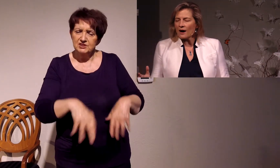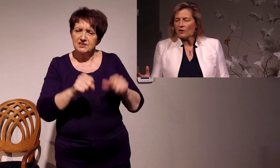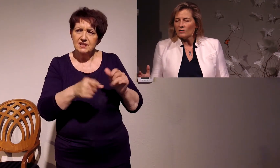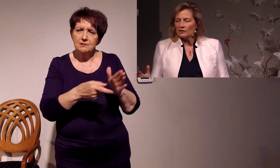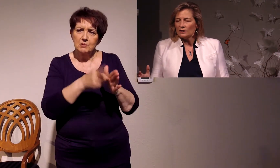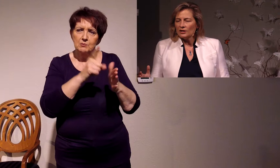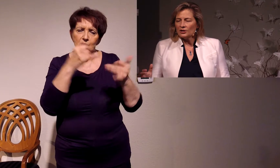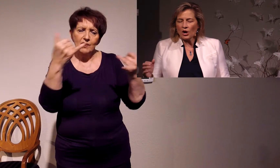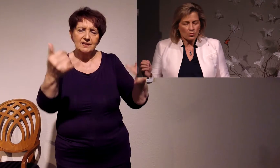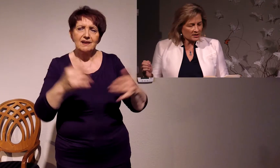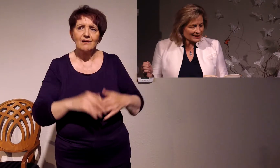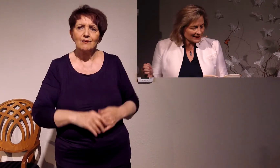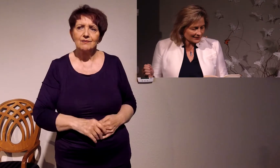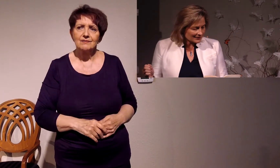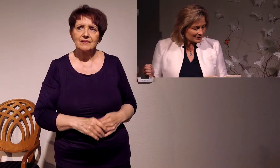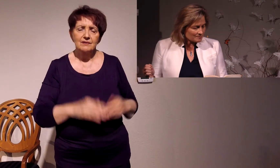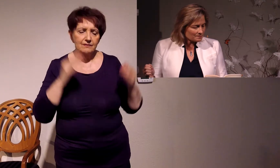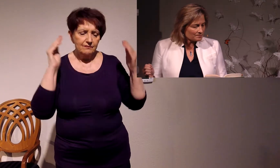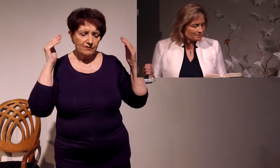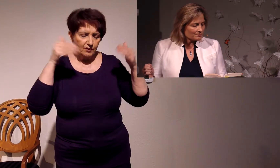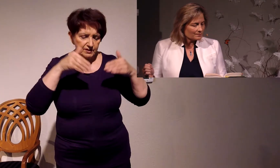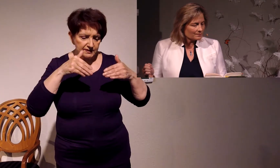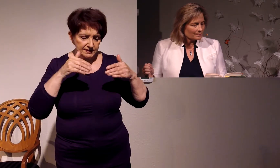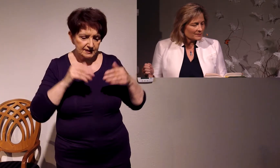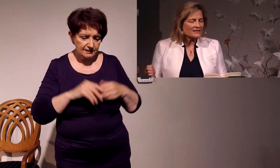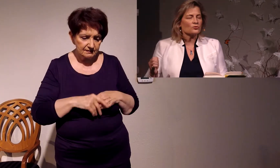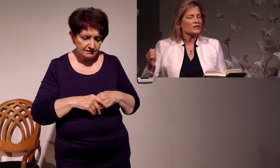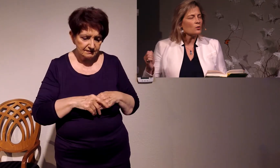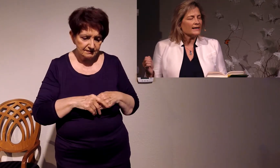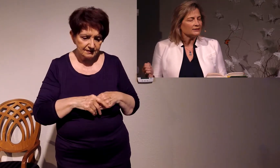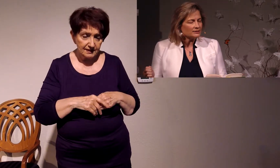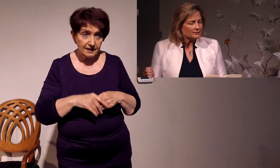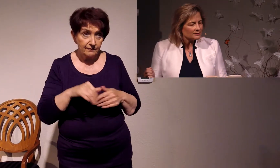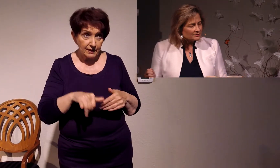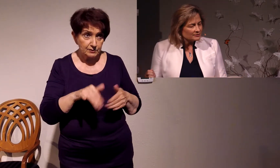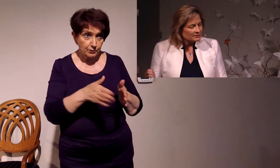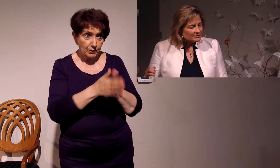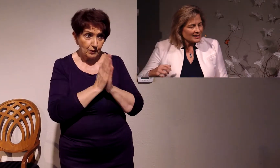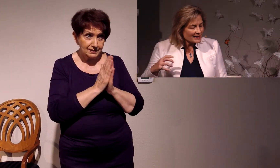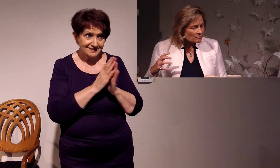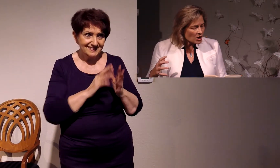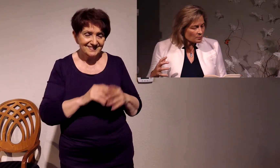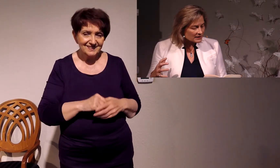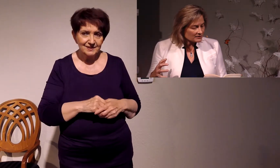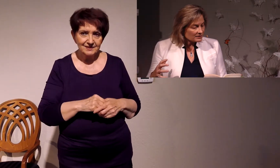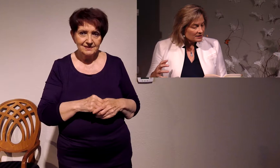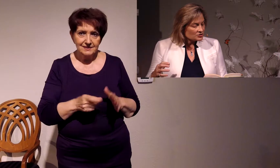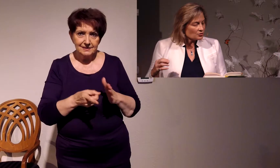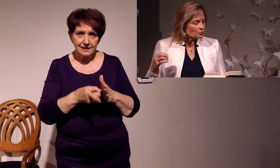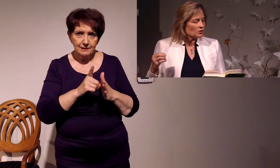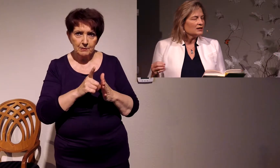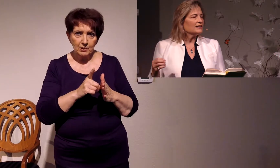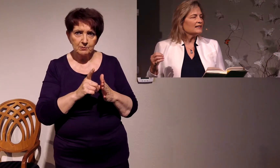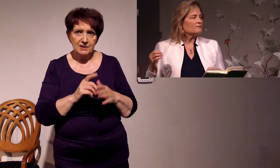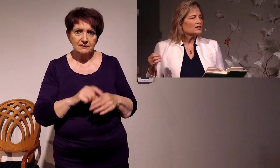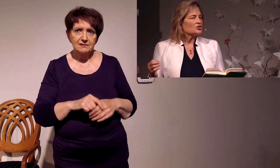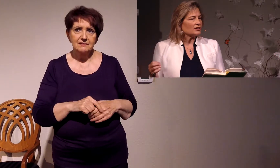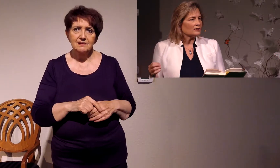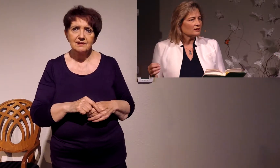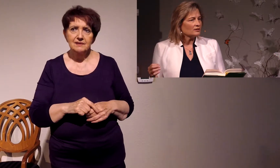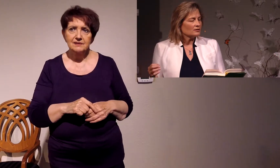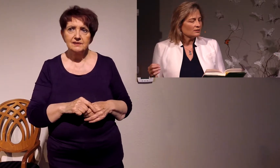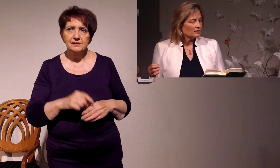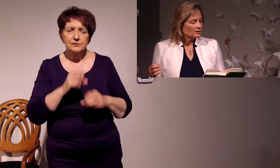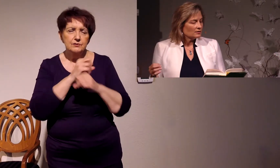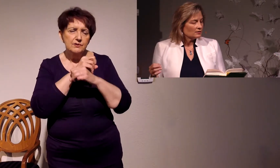right now, go within. That's a request. Take a moment to really